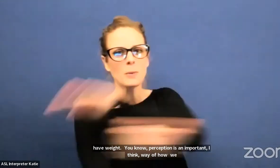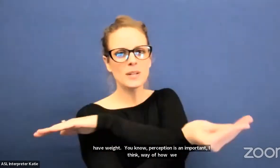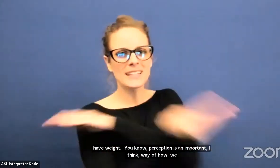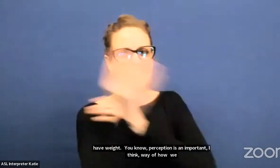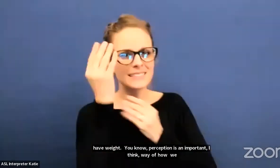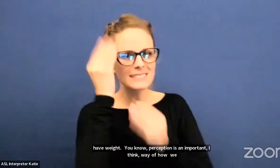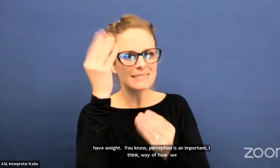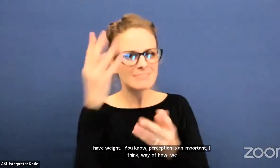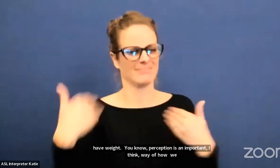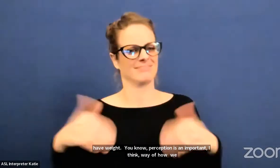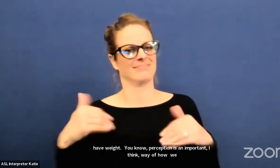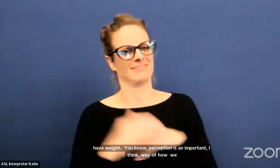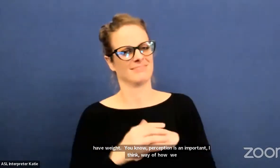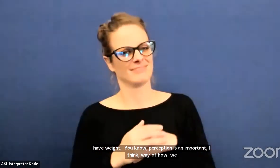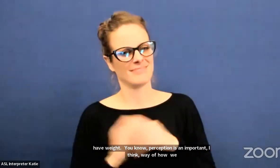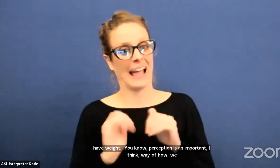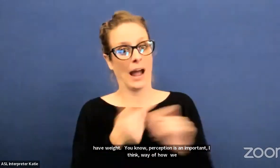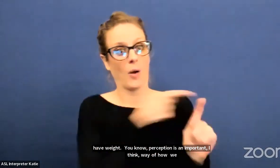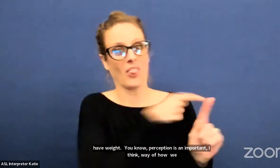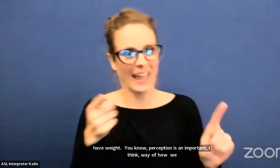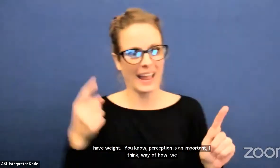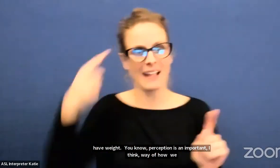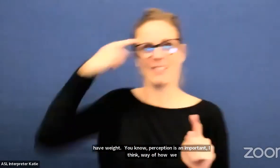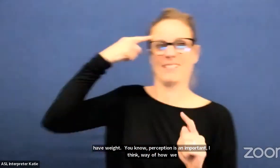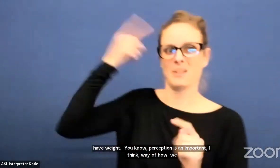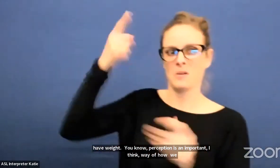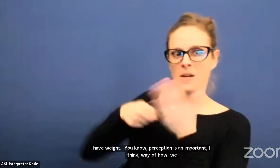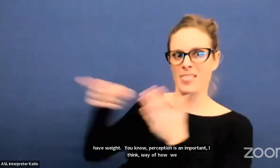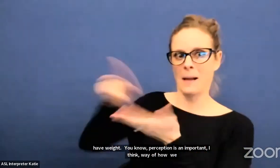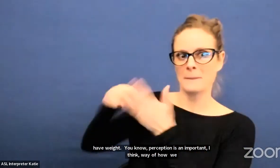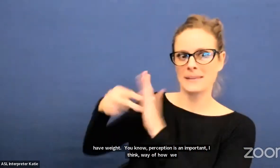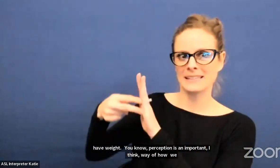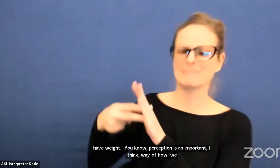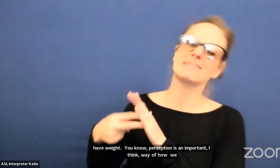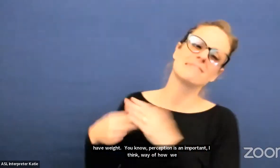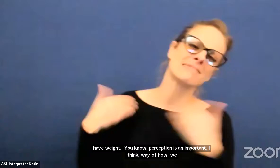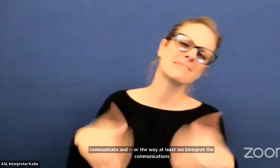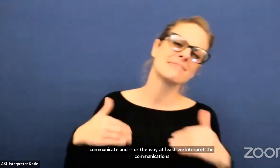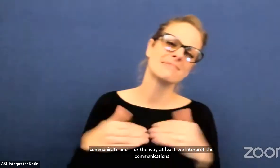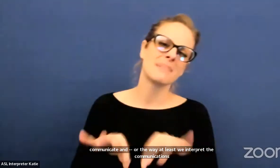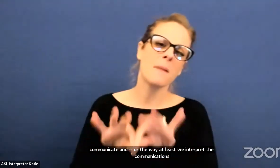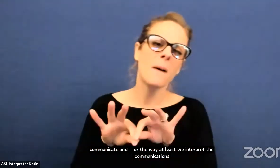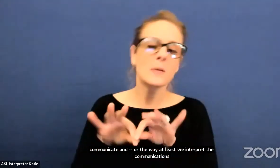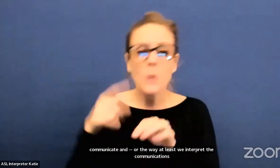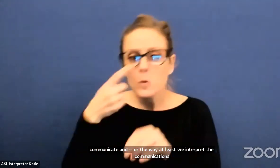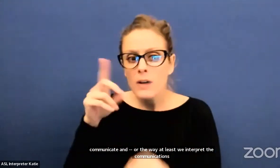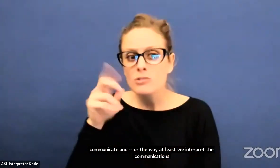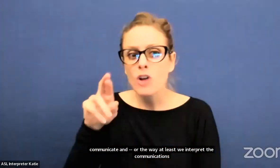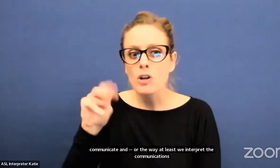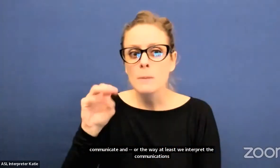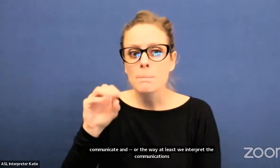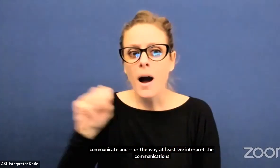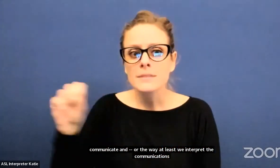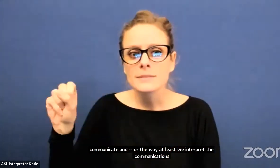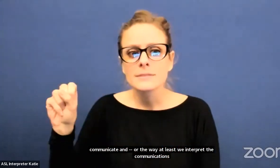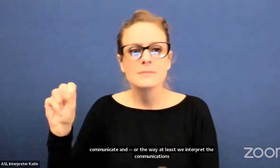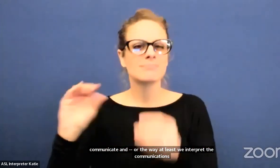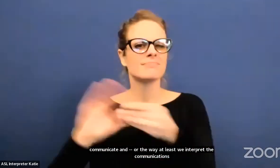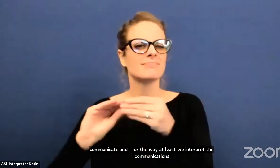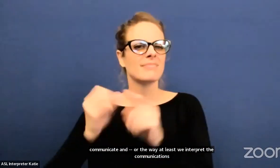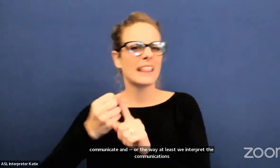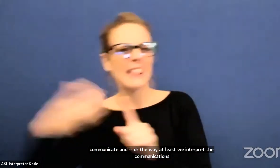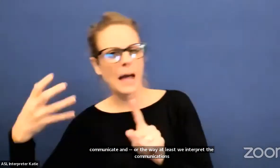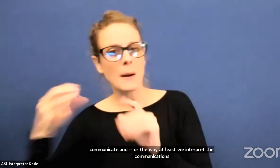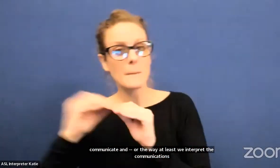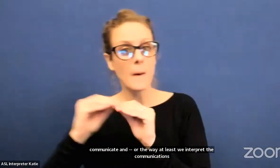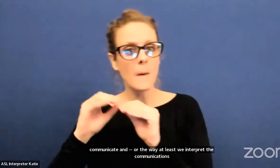interpret the communications. And so, if you could elaborate a little bit on that message, or at